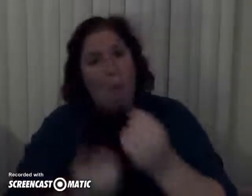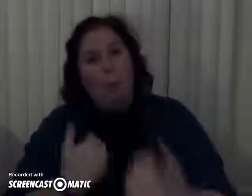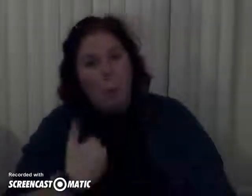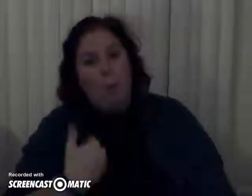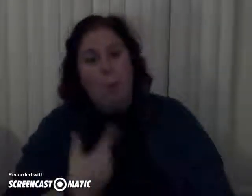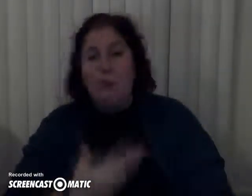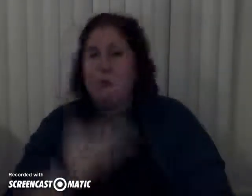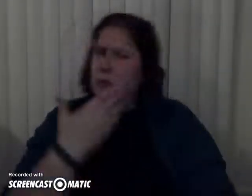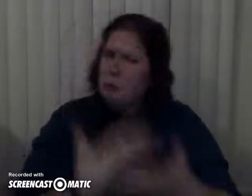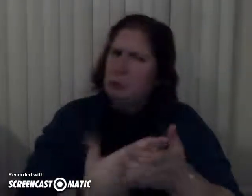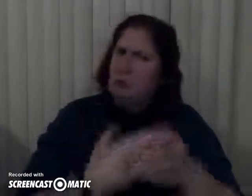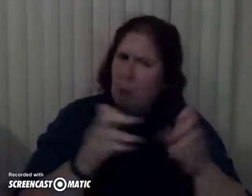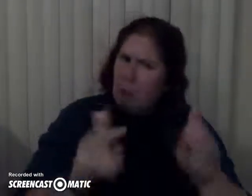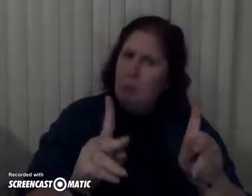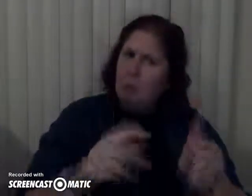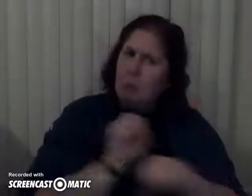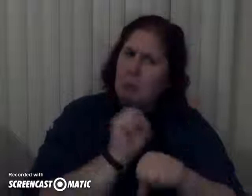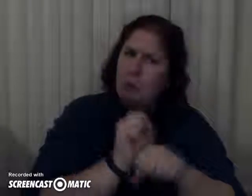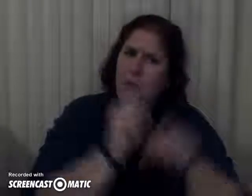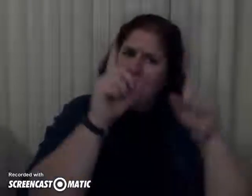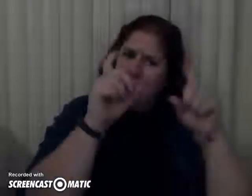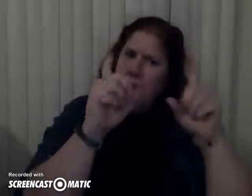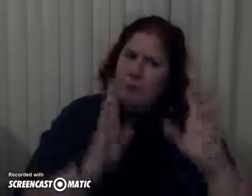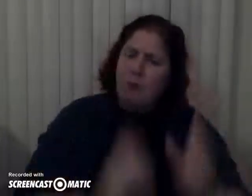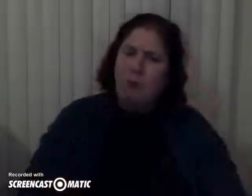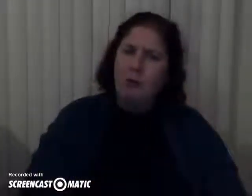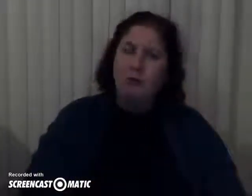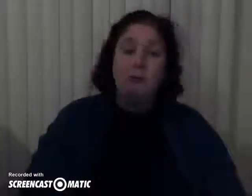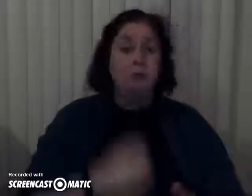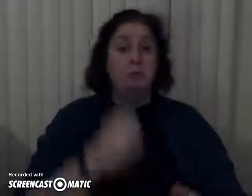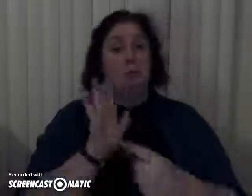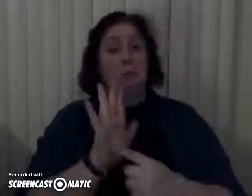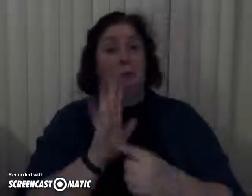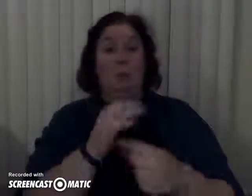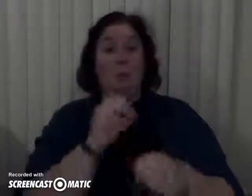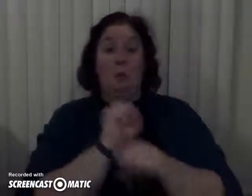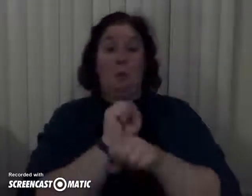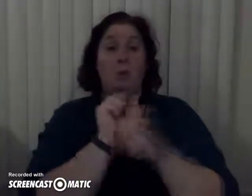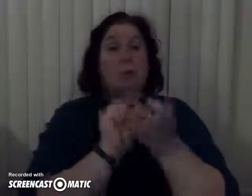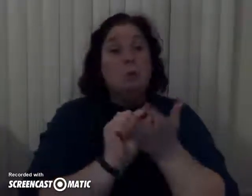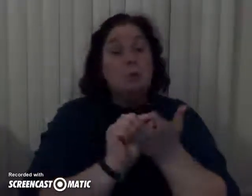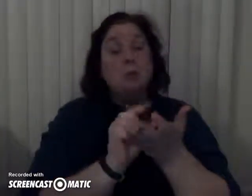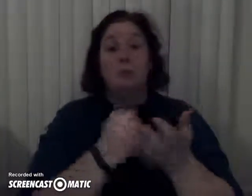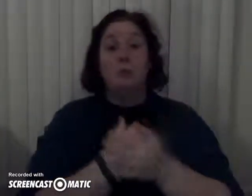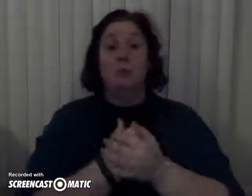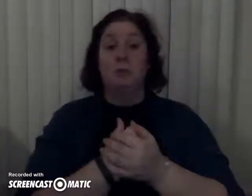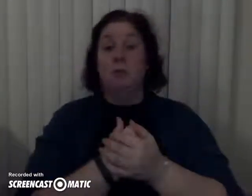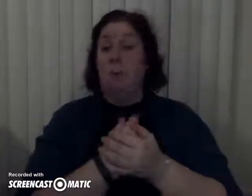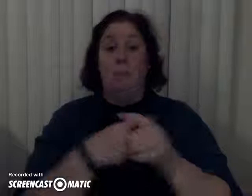photographer. And I think, there's kind of things like working with newspapers, but you can use photography in all sorts of positions.